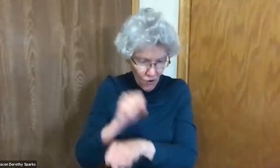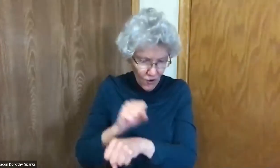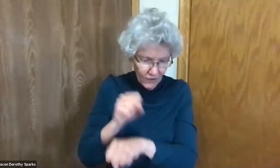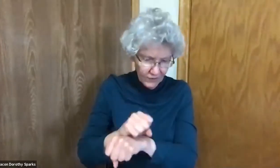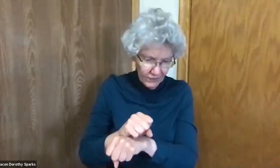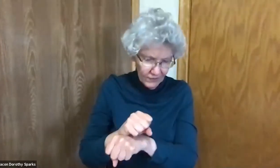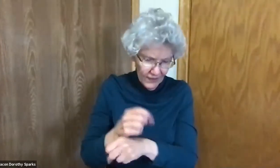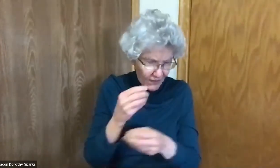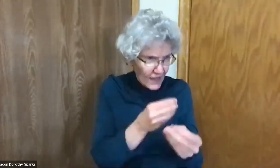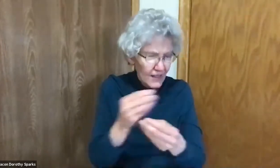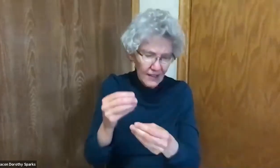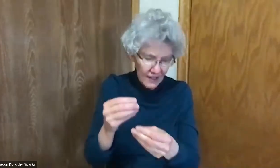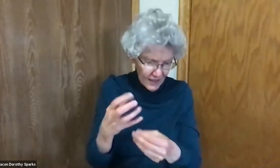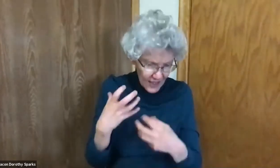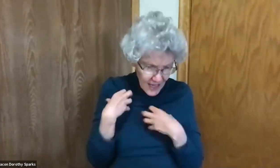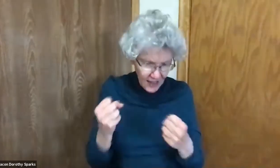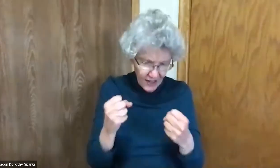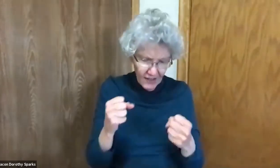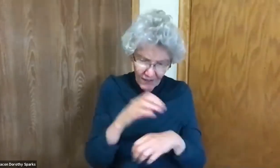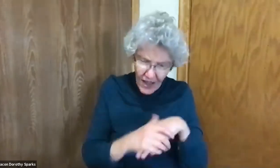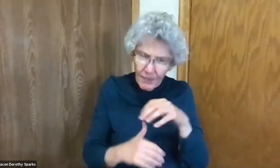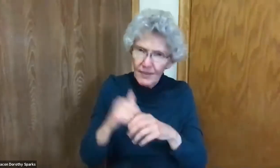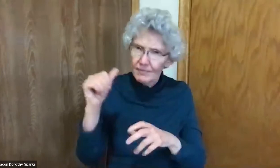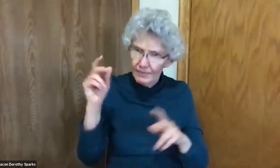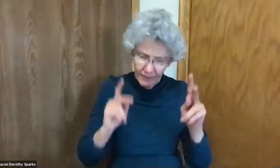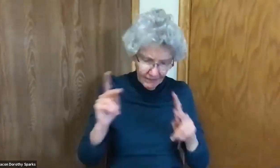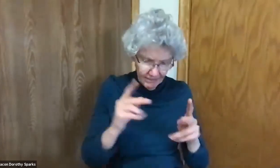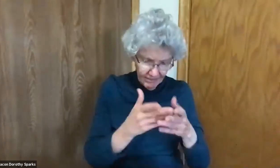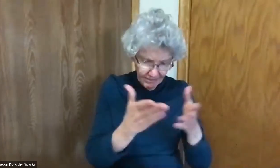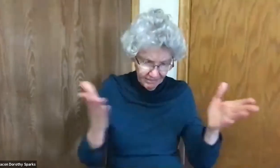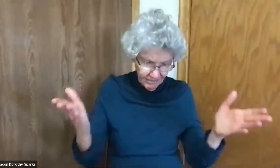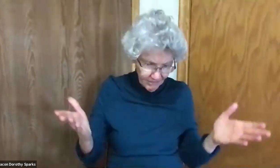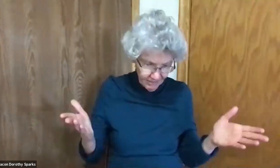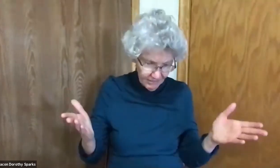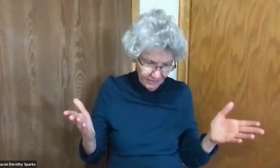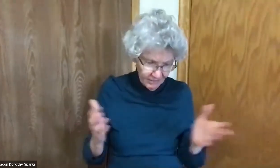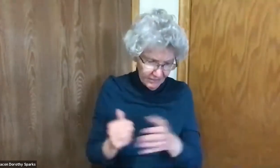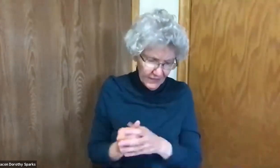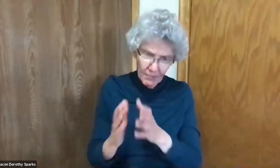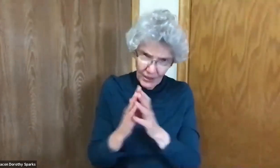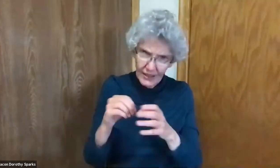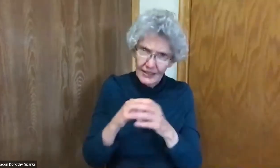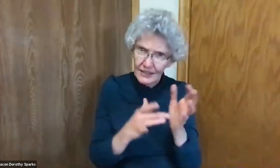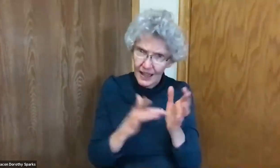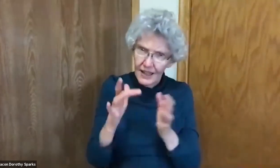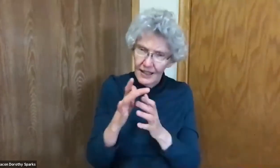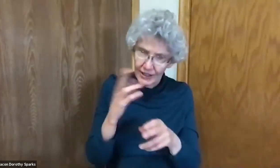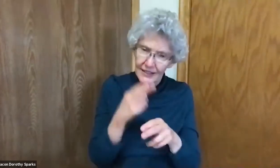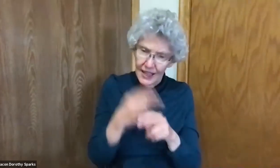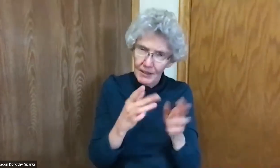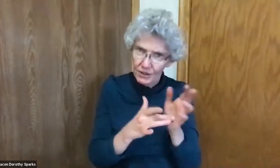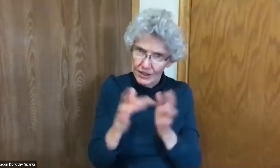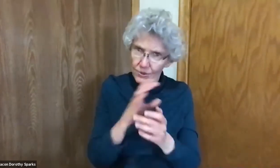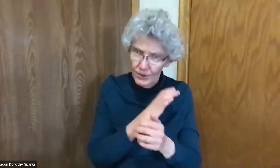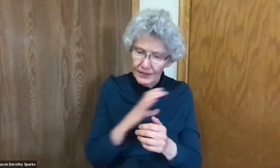to join in your transforming work to feed and heal and comfort others.